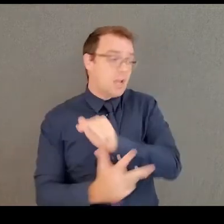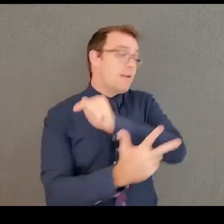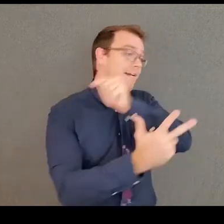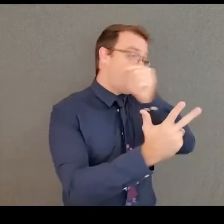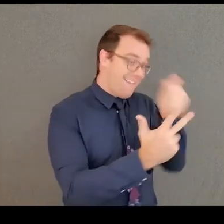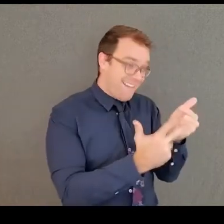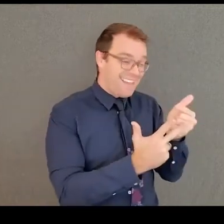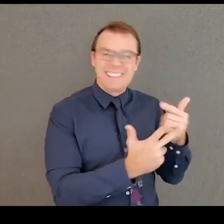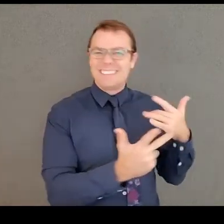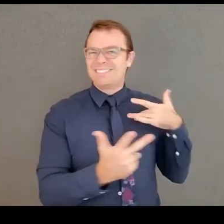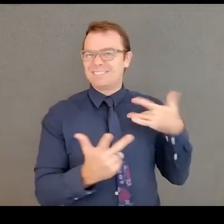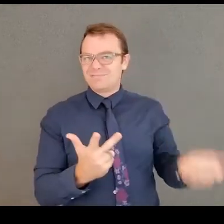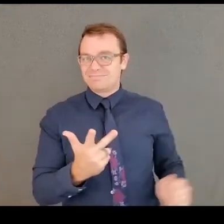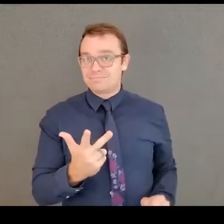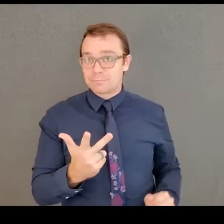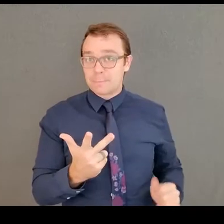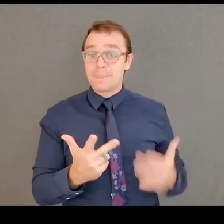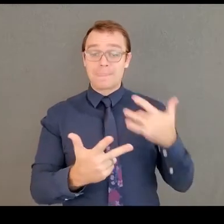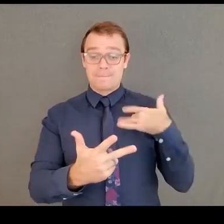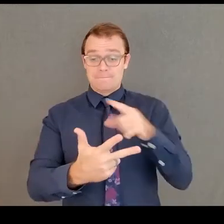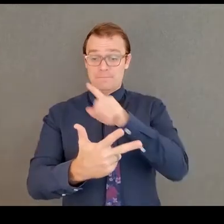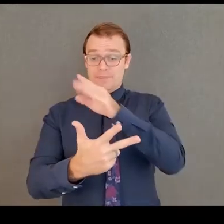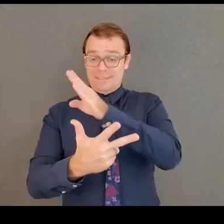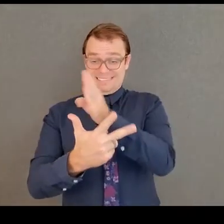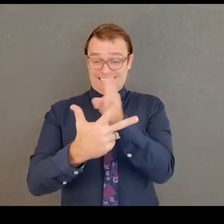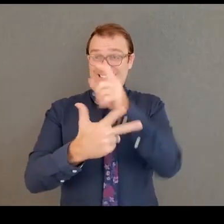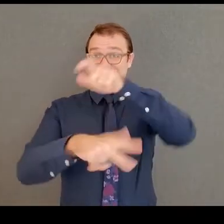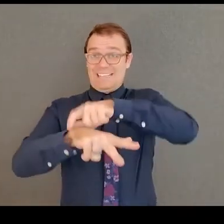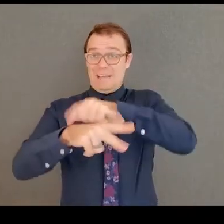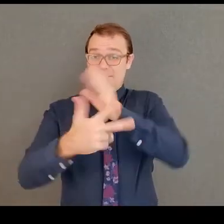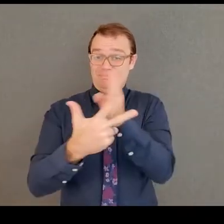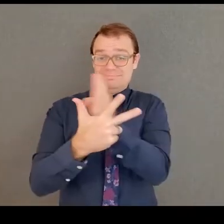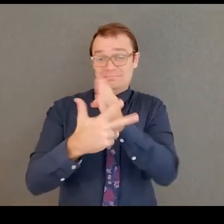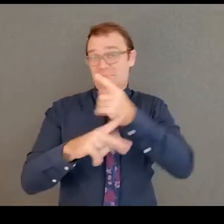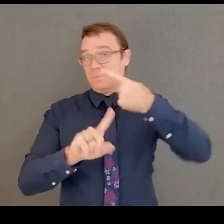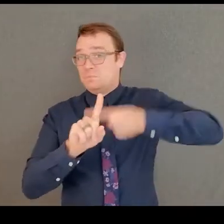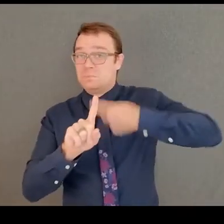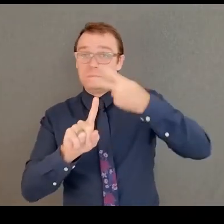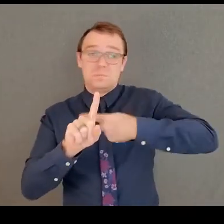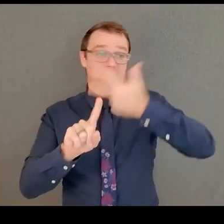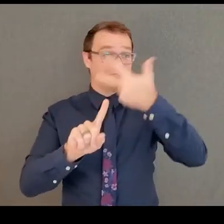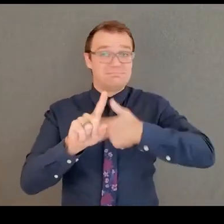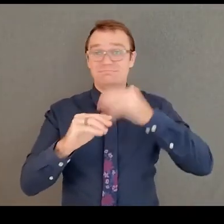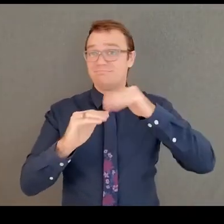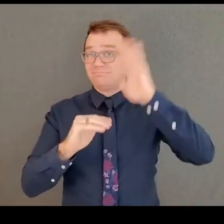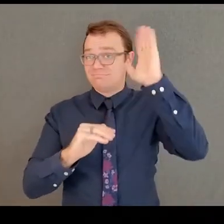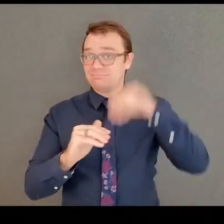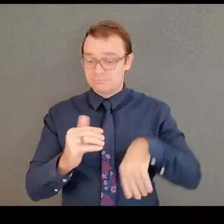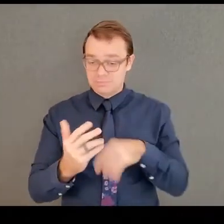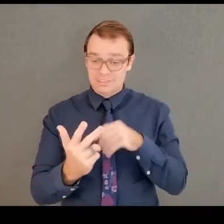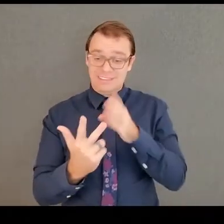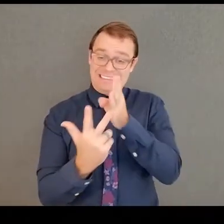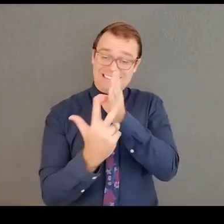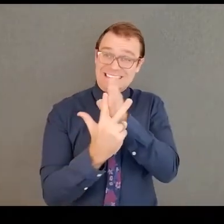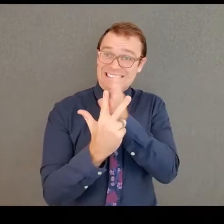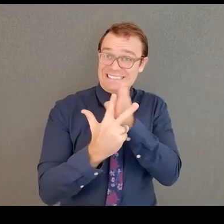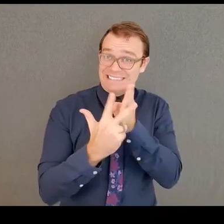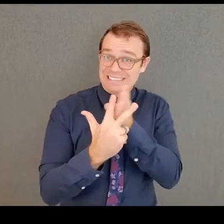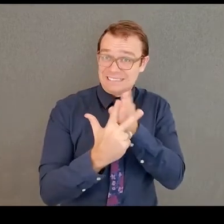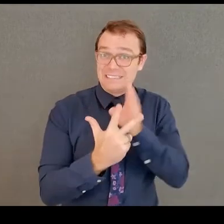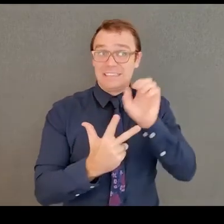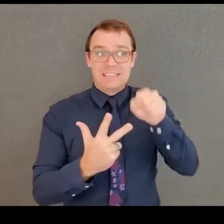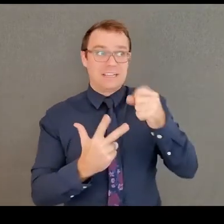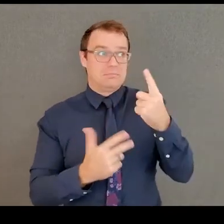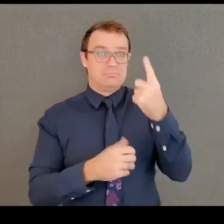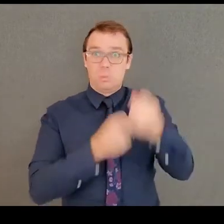2 studies have ended. Normally, the time in between phase 1 and phase 2 is several months, and between phase 2 and